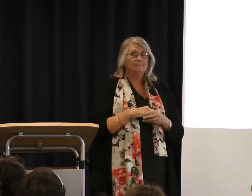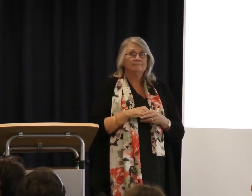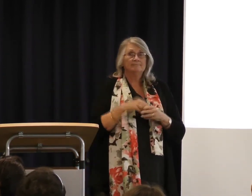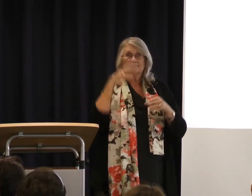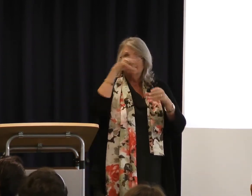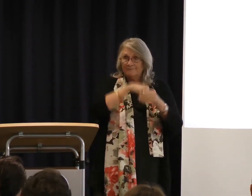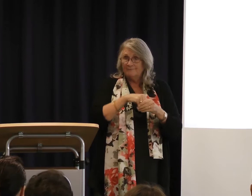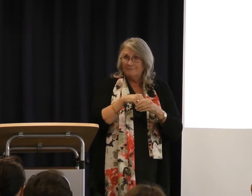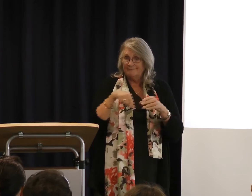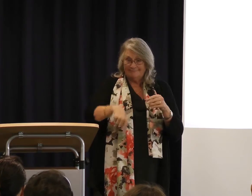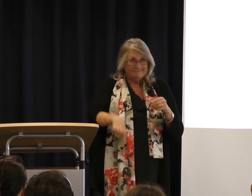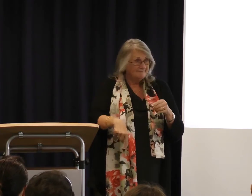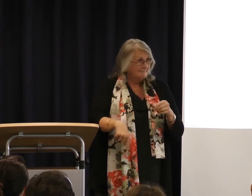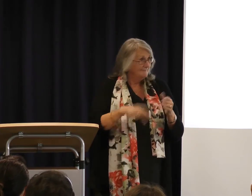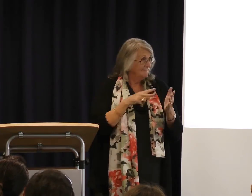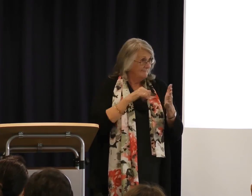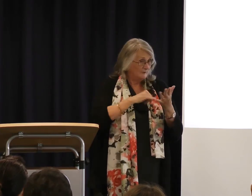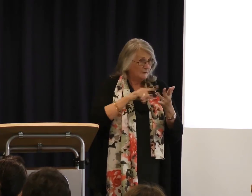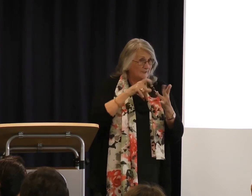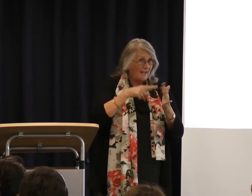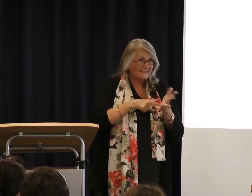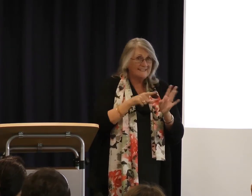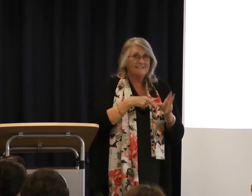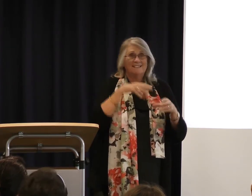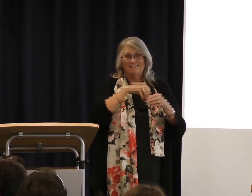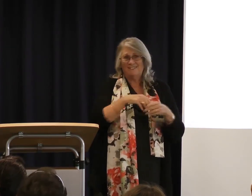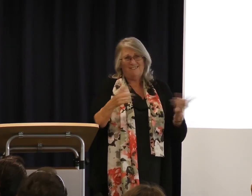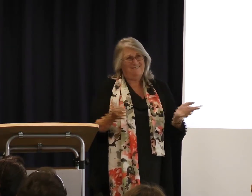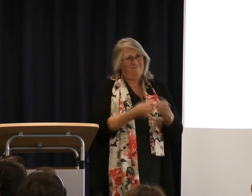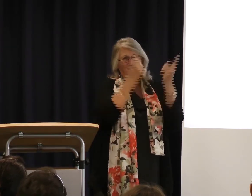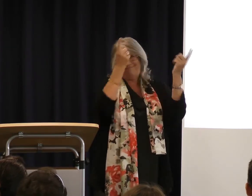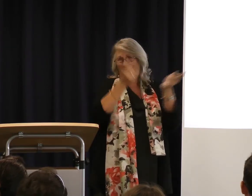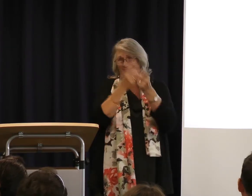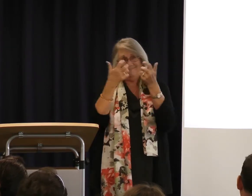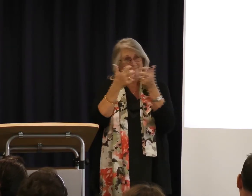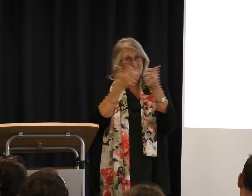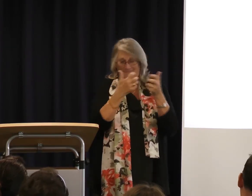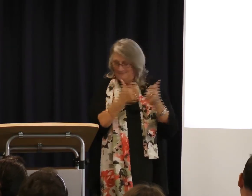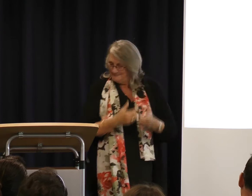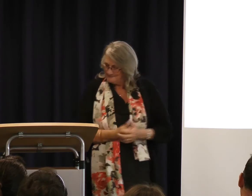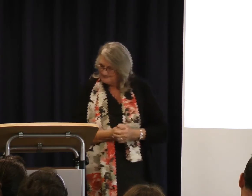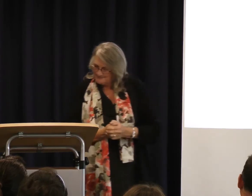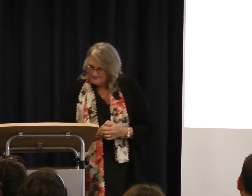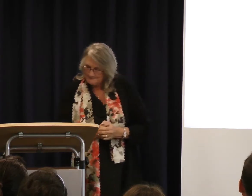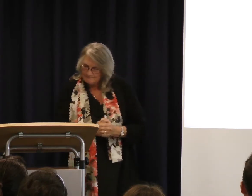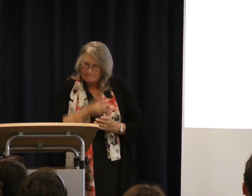John Lovett was instrumental in the Deaf Committee, in VicDeaf, the Adult Deaf Society, and